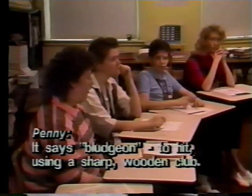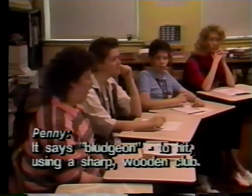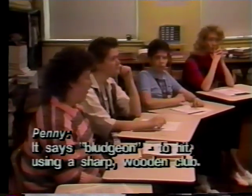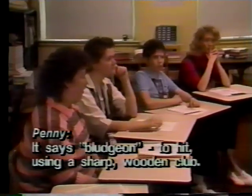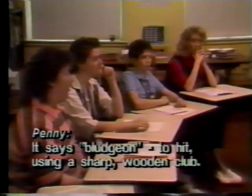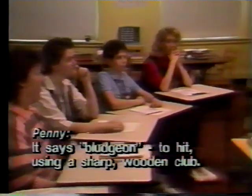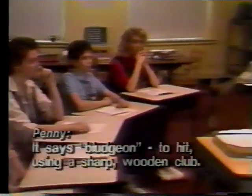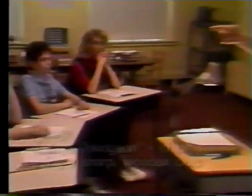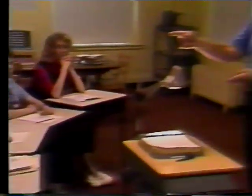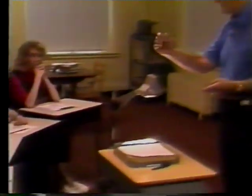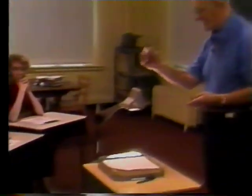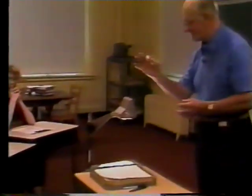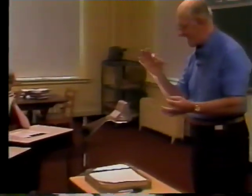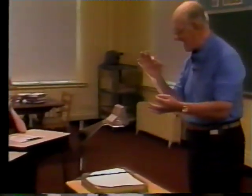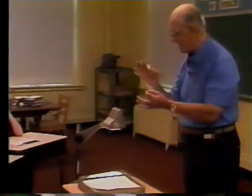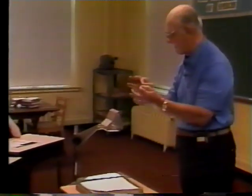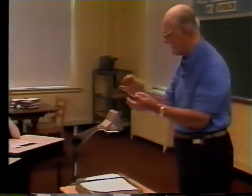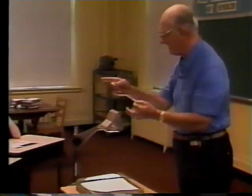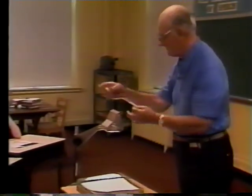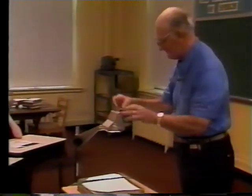A cub, exactly.